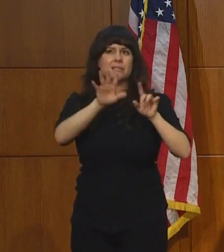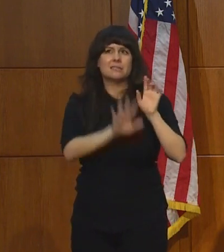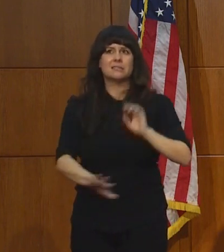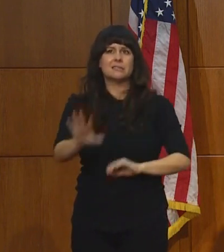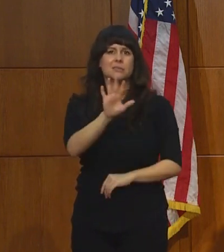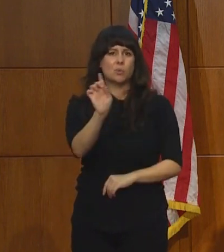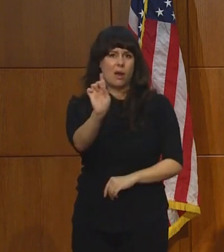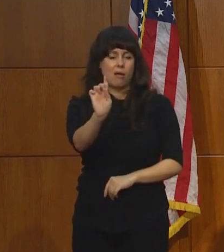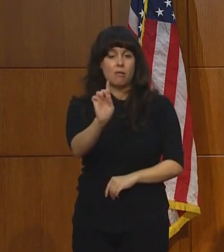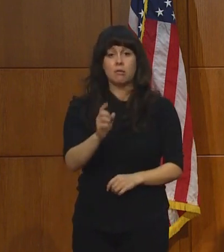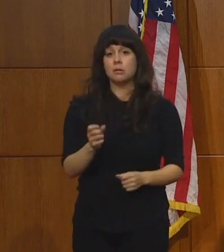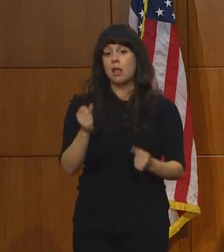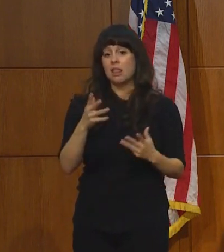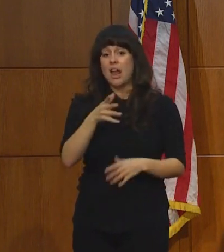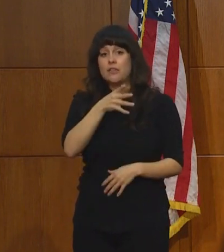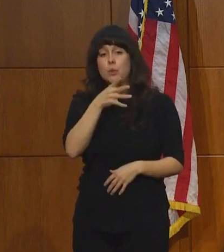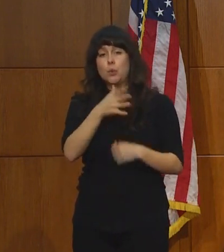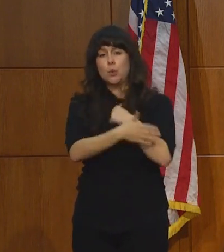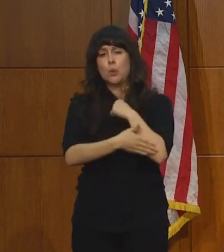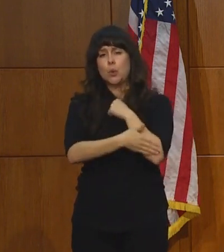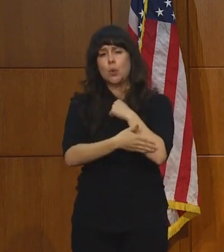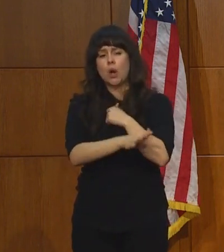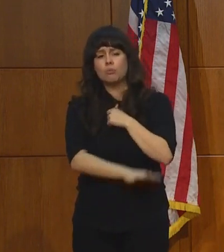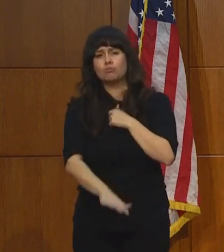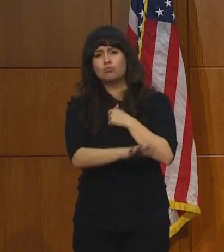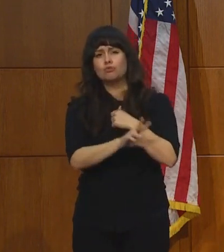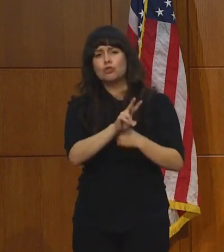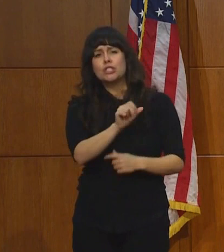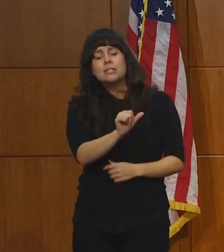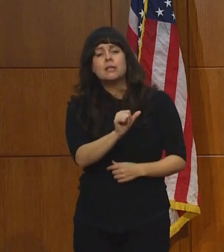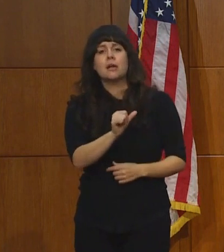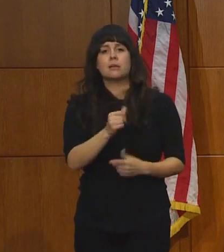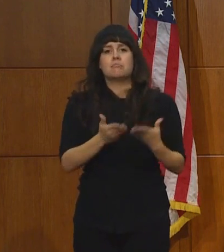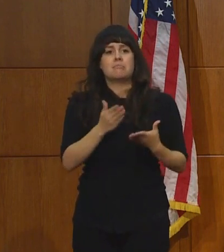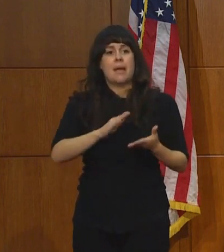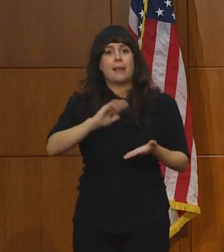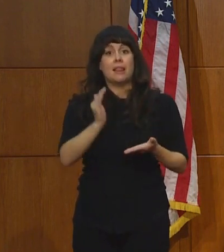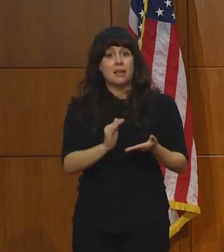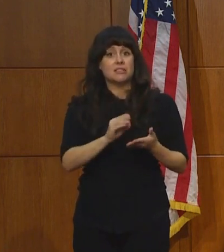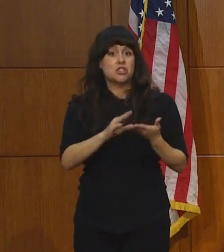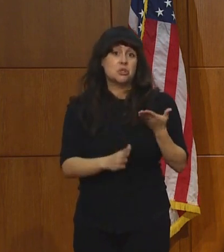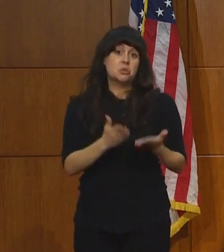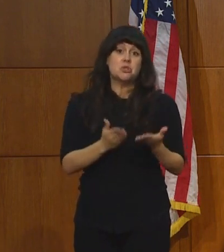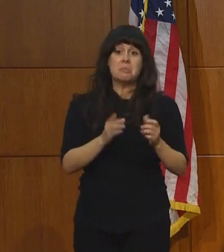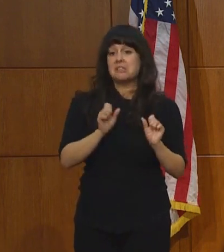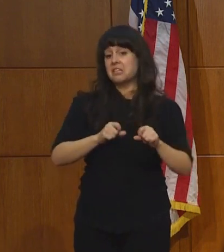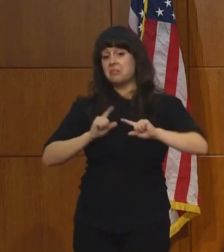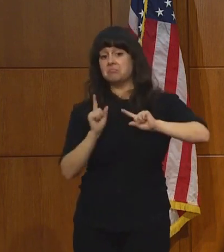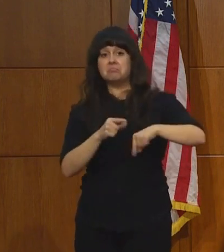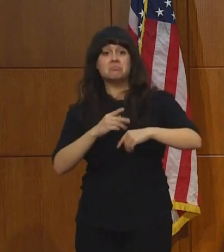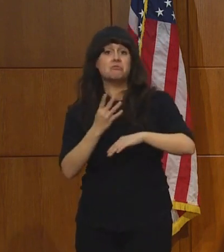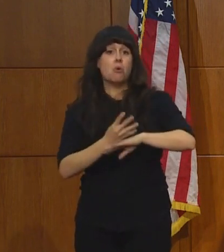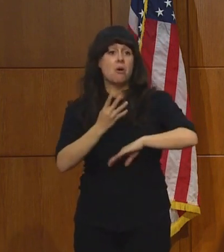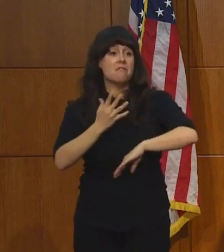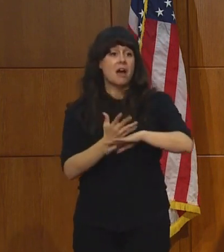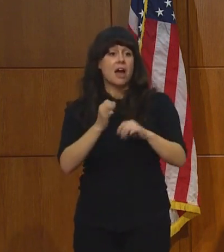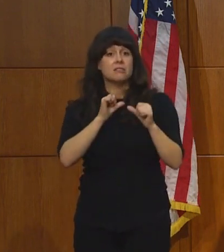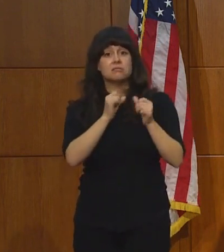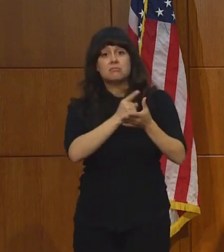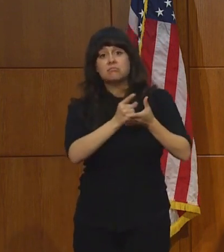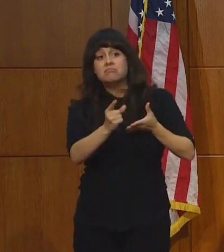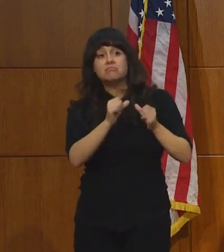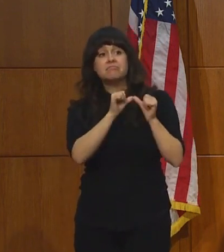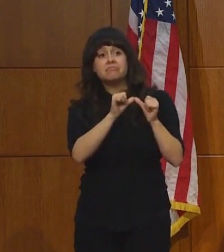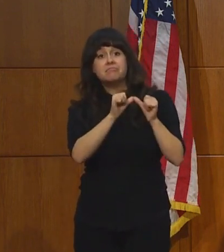rural Virginia, where schools have fewer students, this may mean 4 or 5 days a week. It may mean something